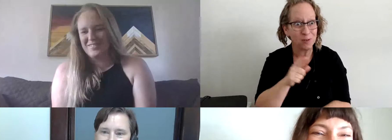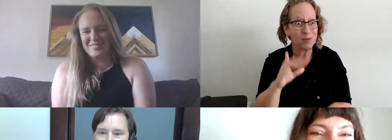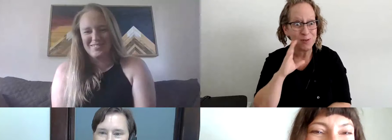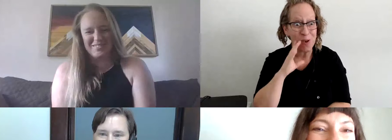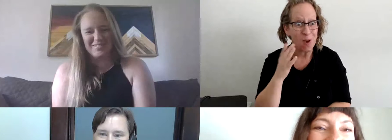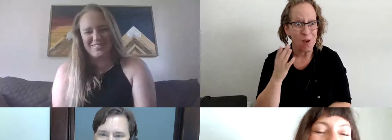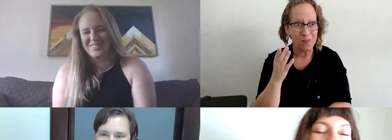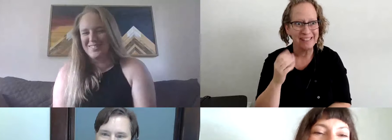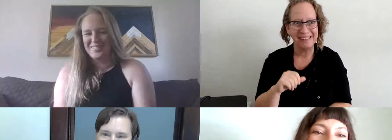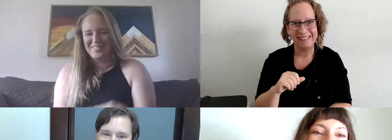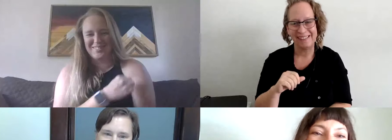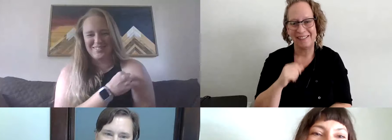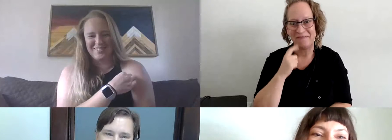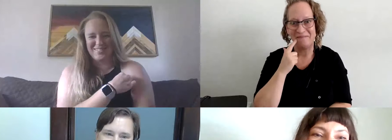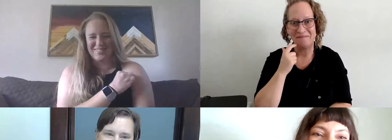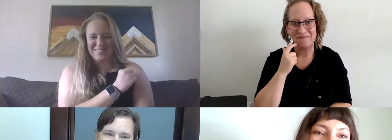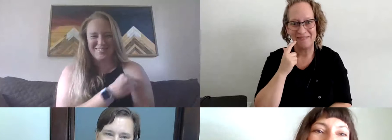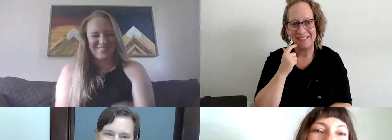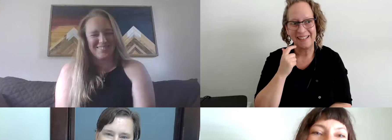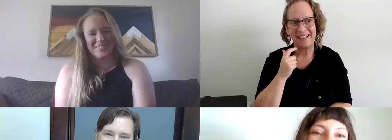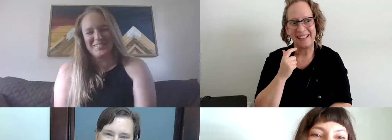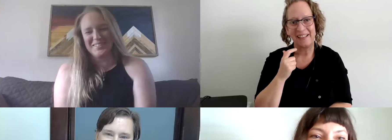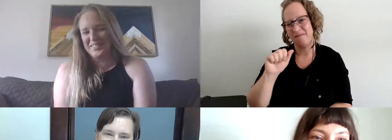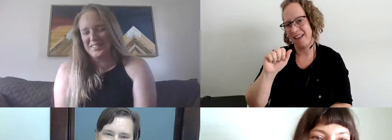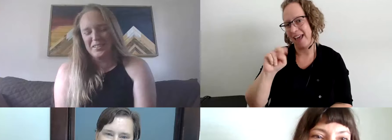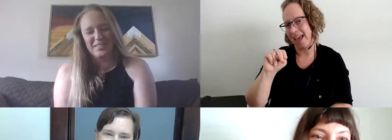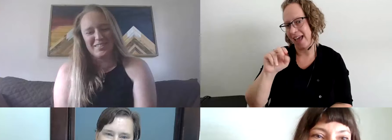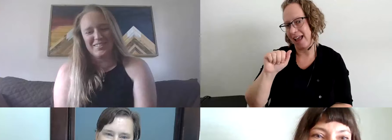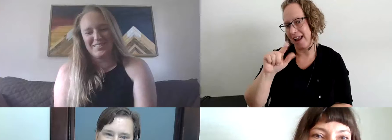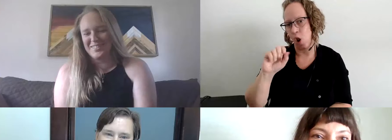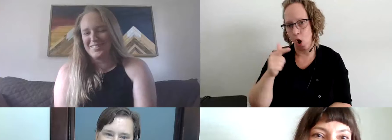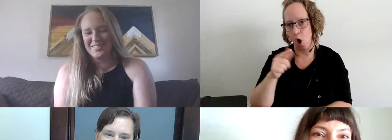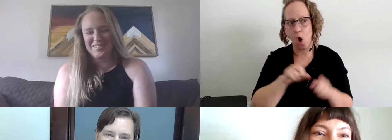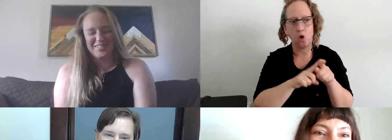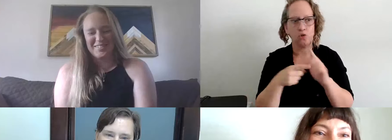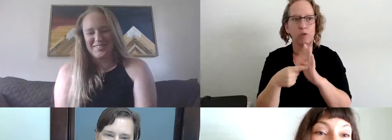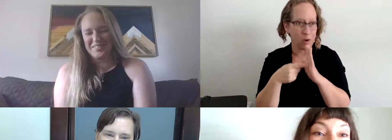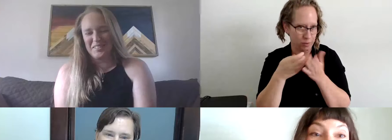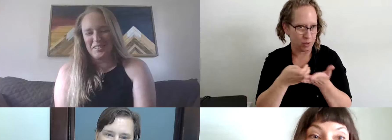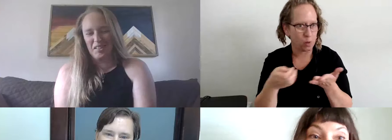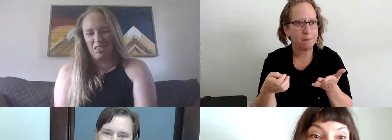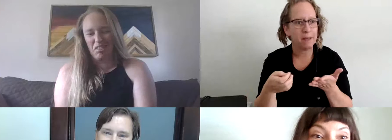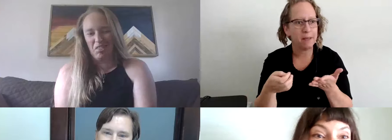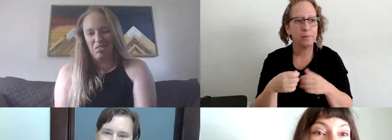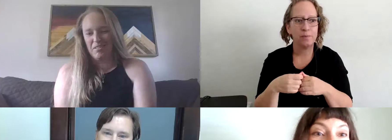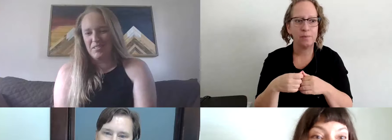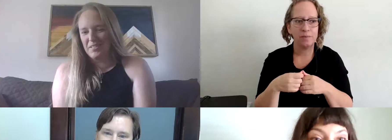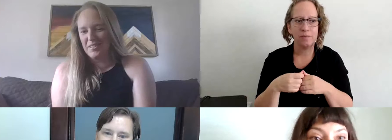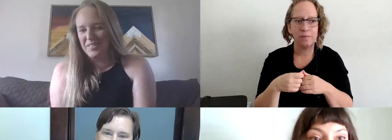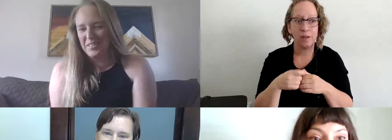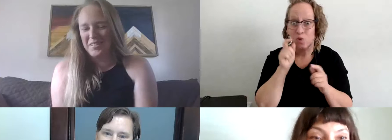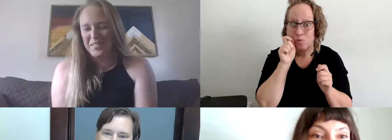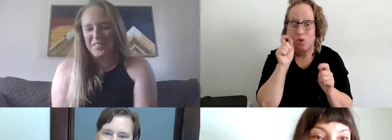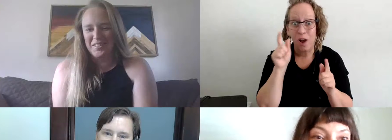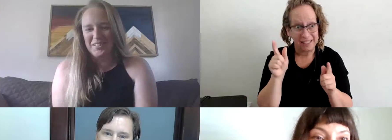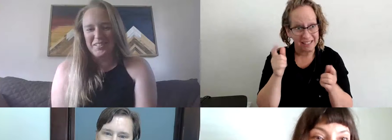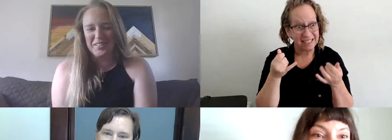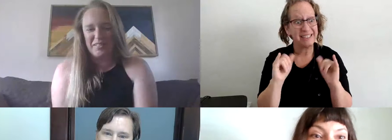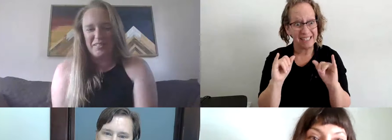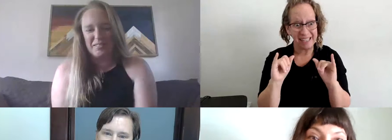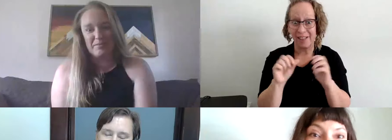is. It is analog. It also requires the equipment. And surprisingly, there are